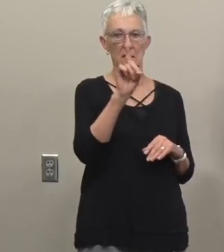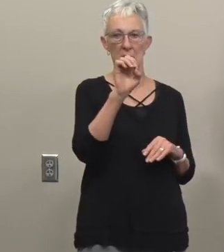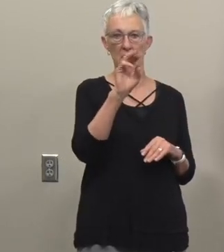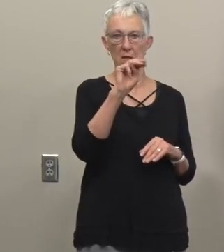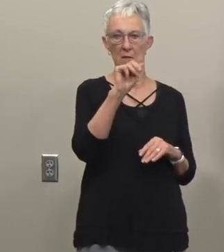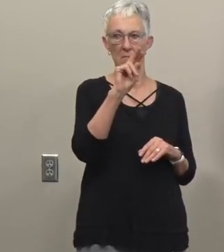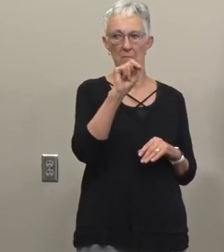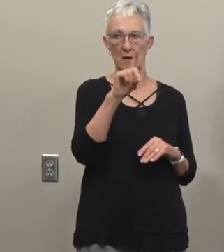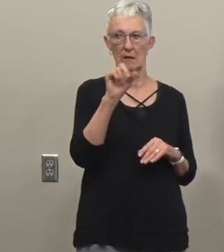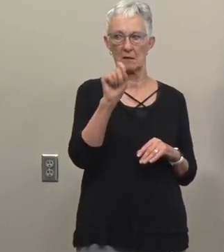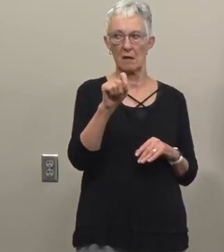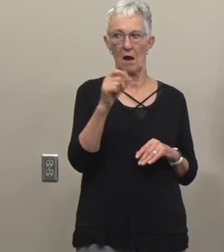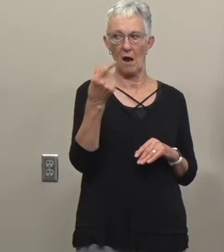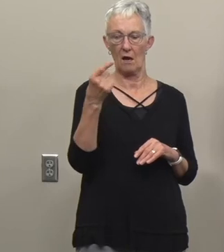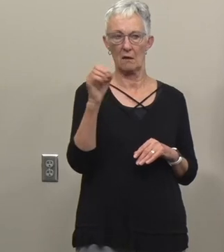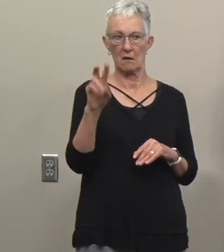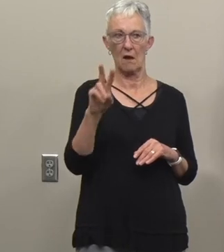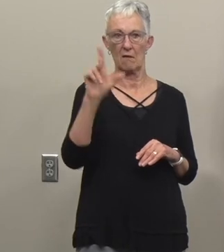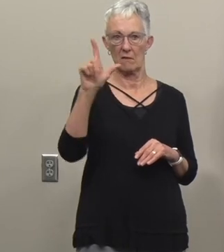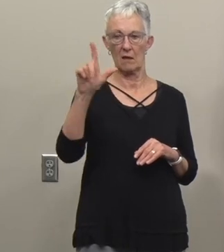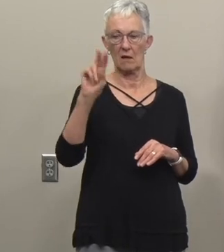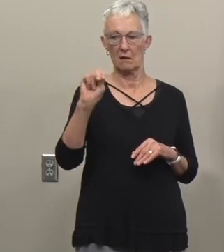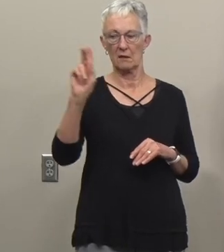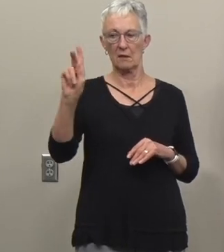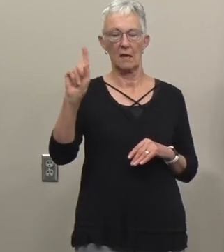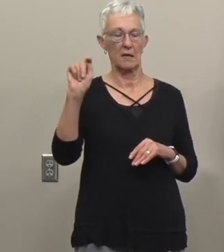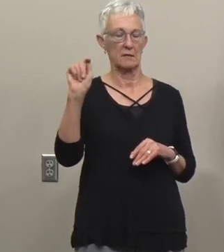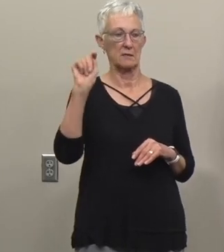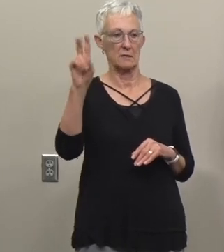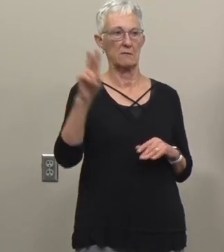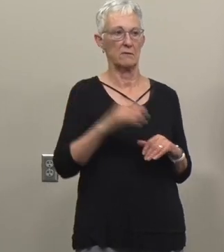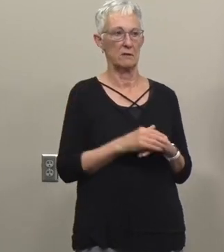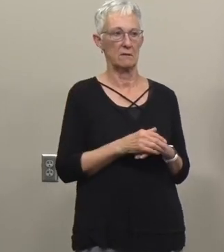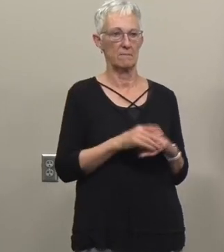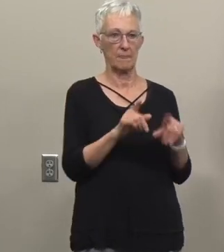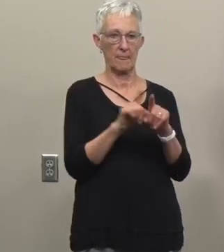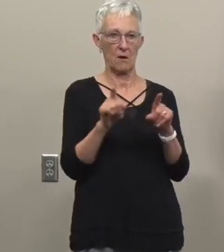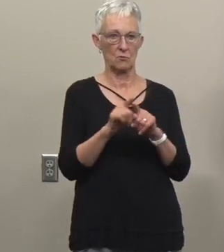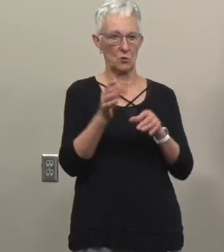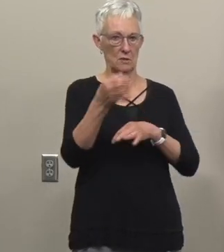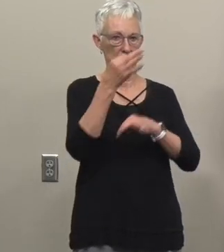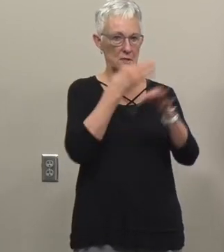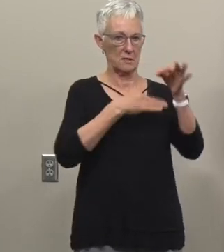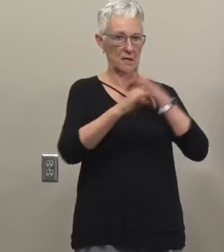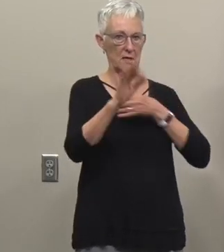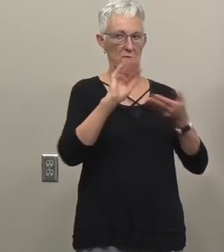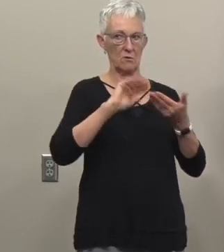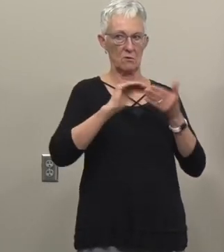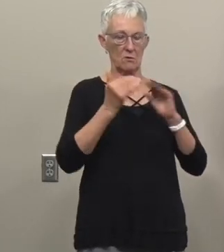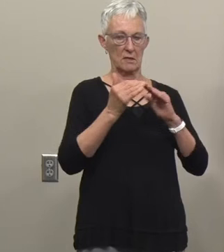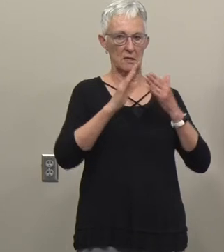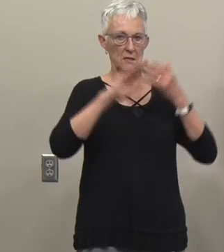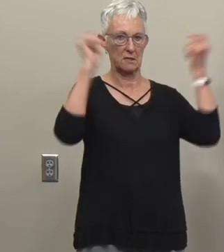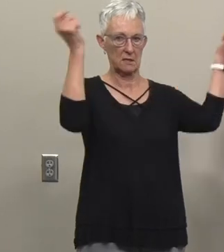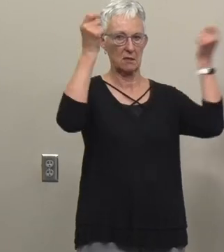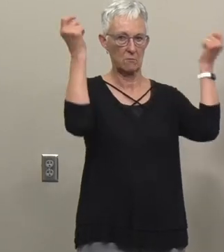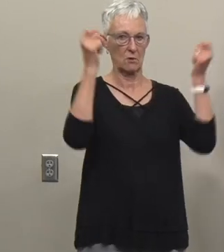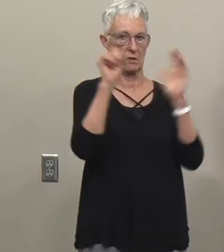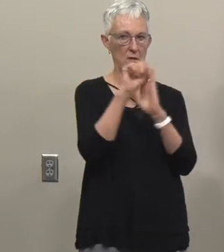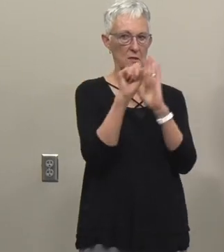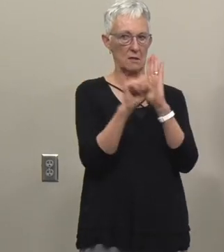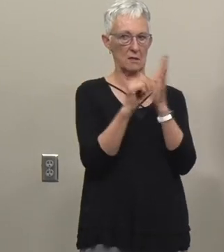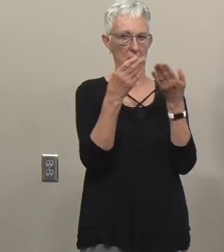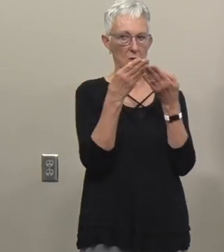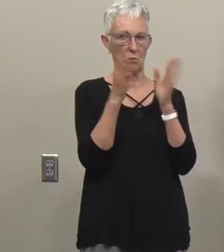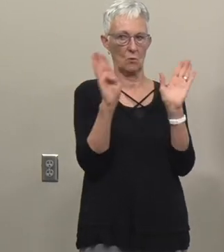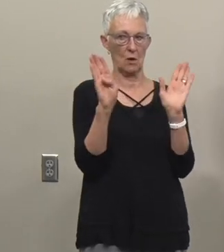with the keyword LNK TV. We also want to mention that in lieu of community celebrations statewide, the